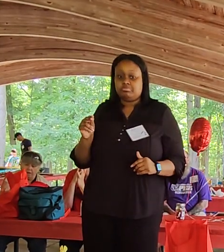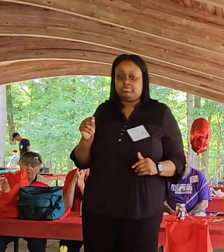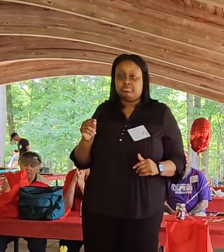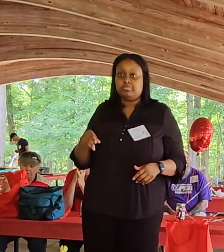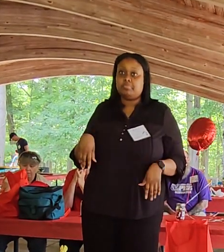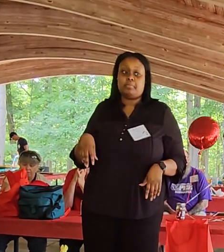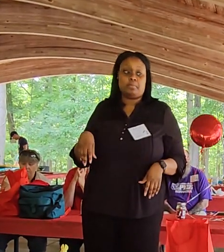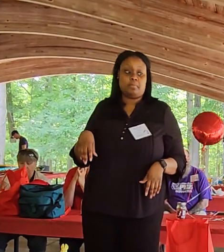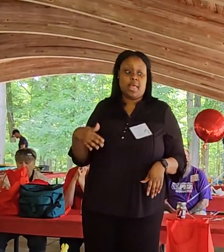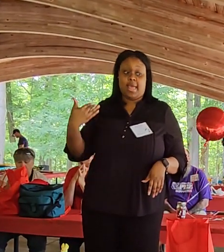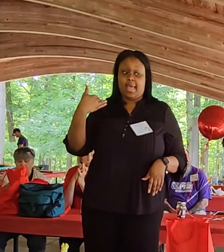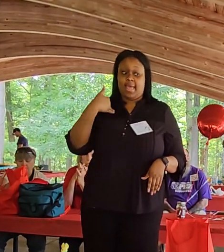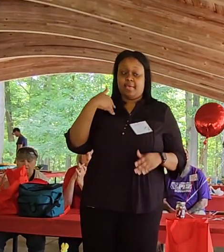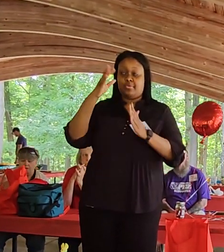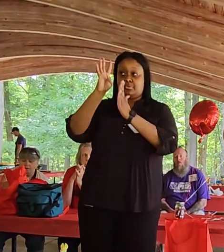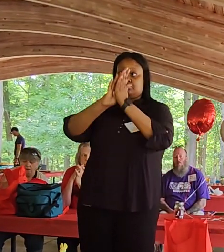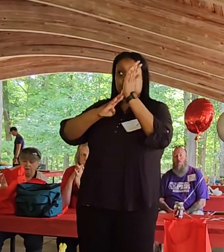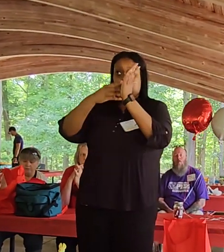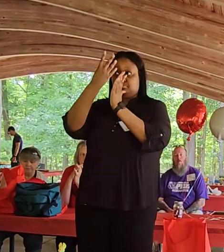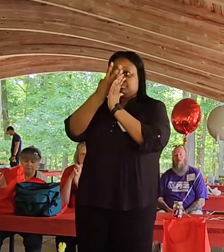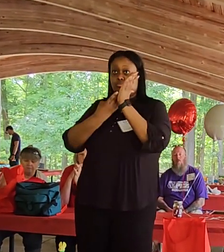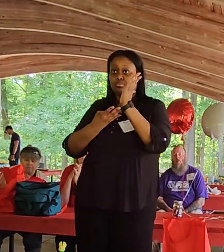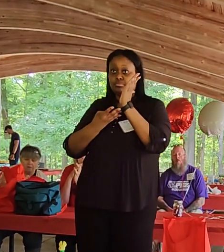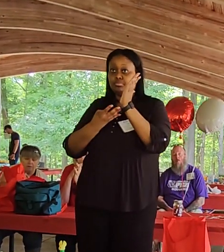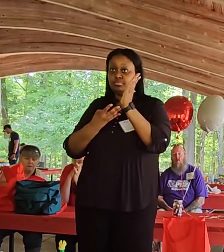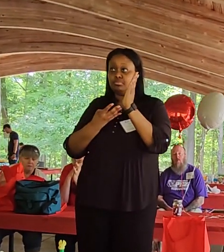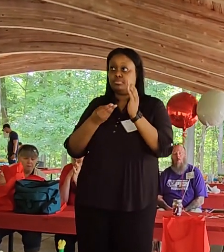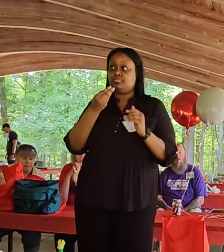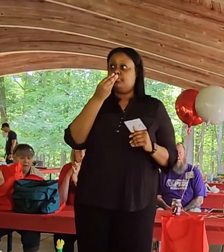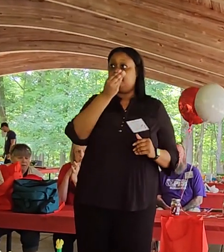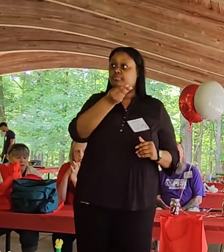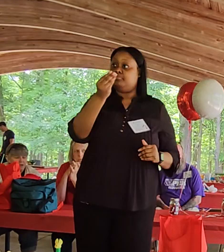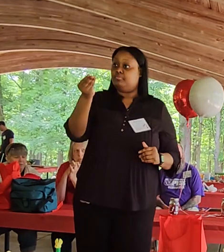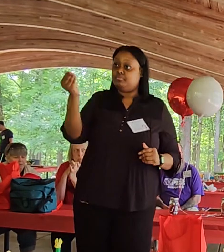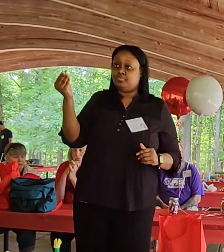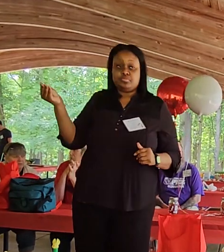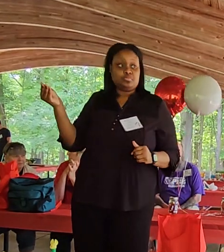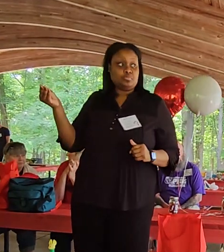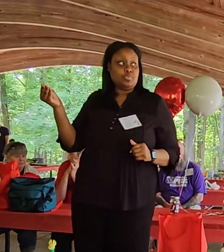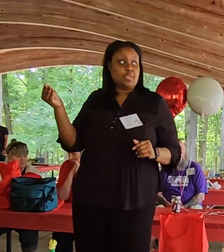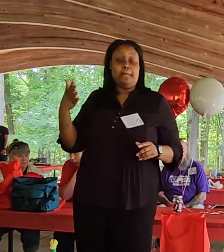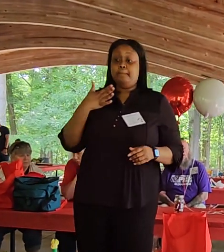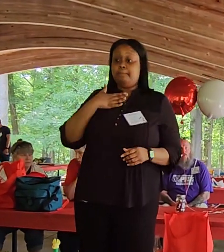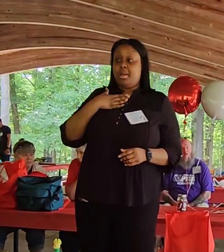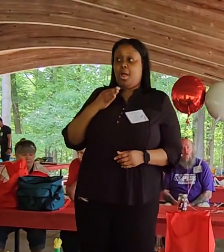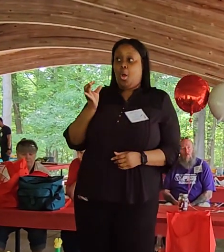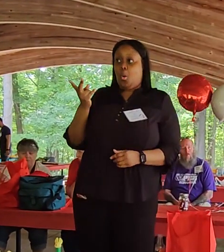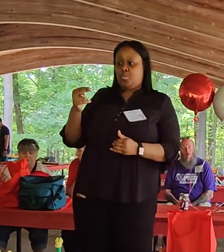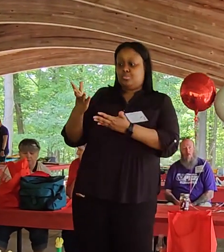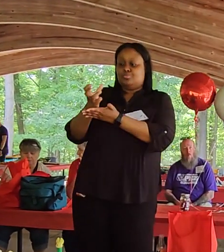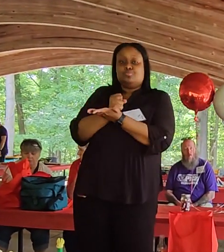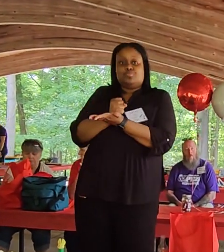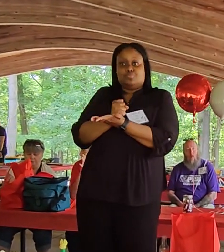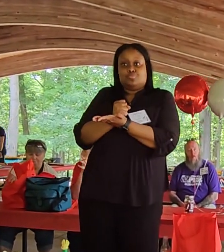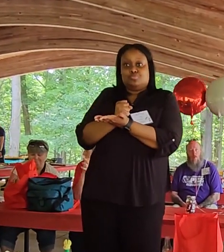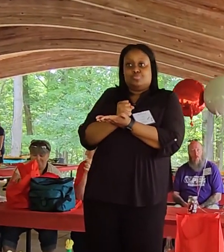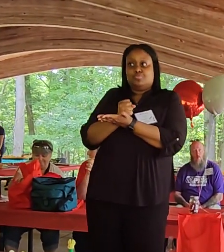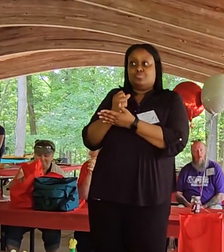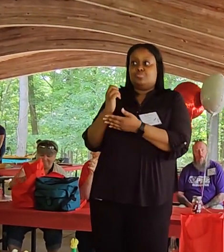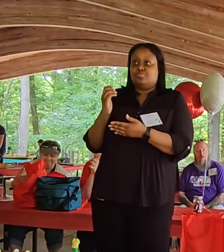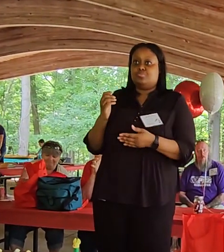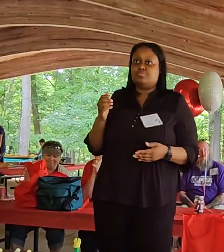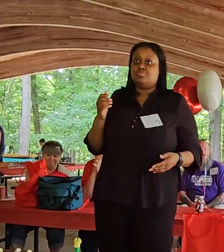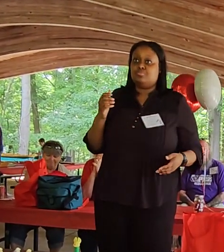also have a spreadsheet I'm going to pass around that shows, this is basically what I've collected over the years, and it shows per country, per stem